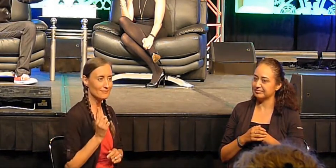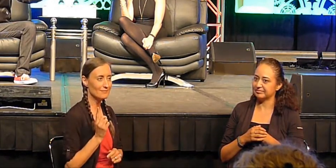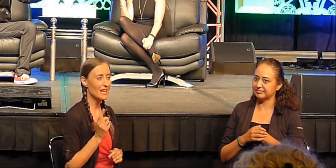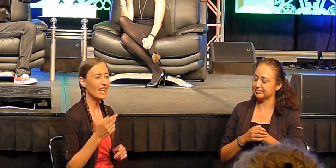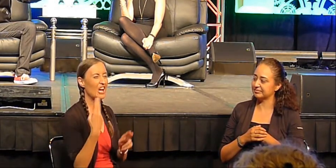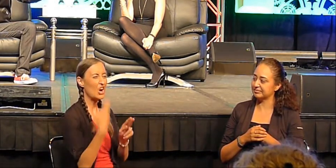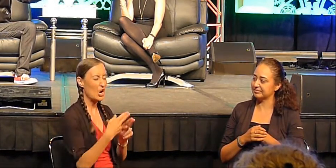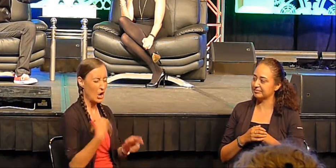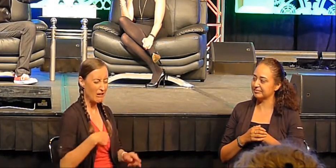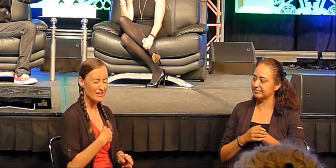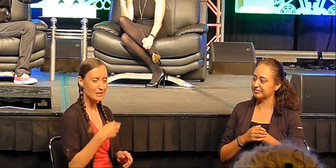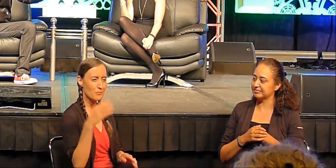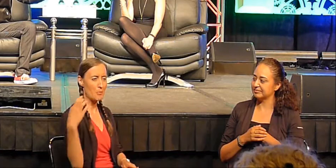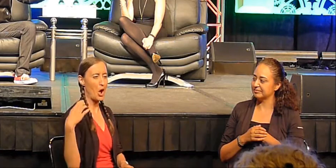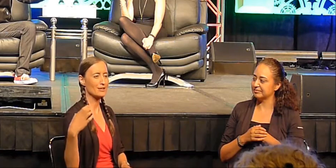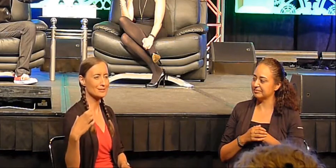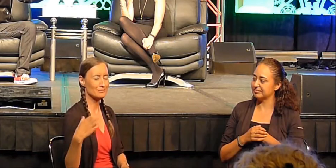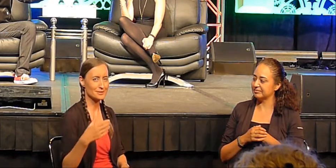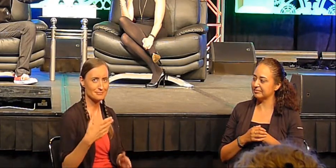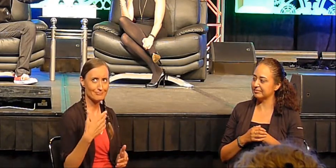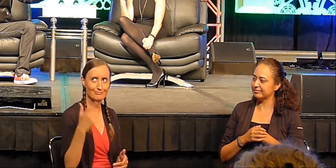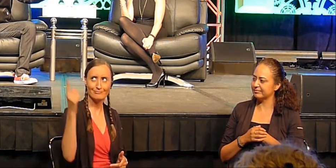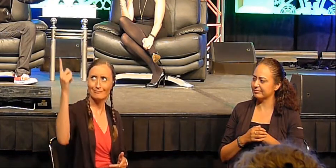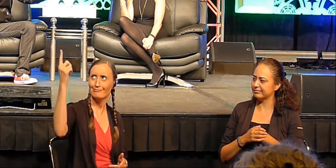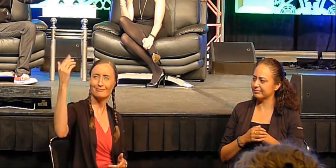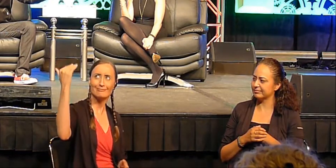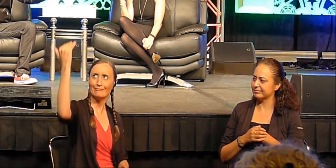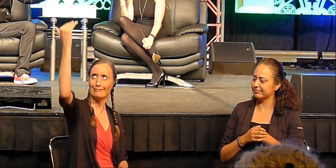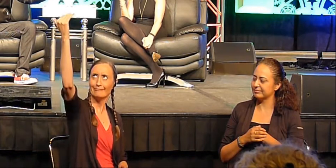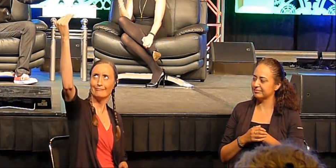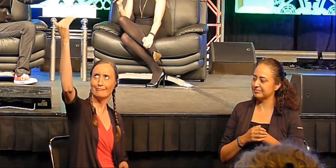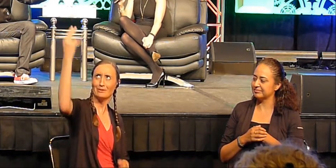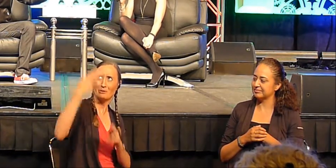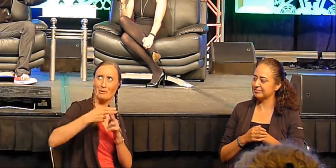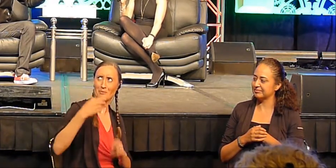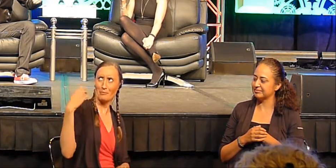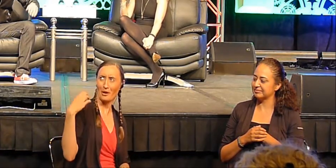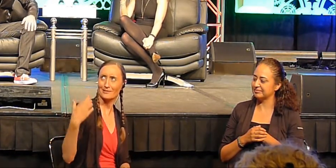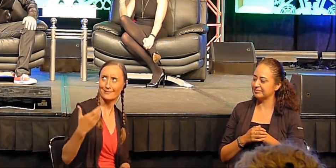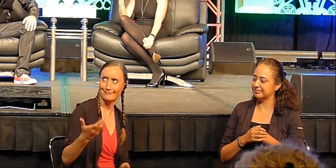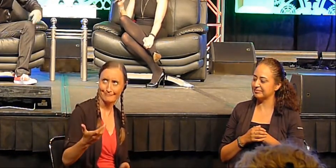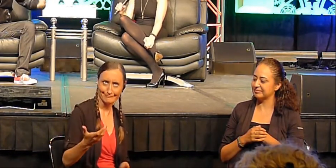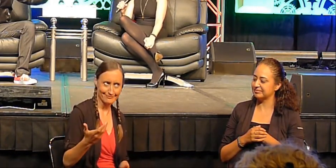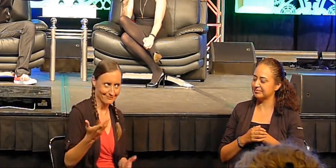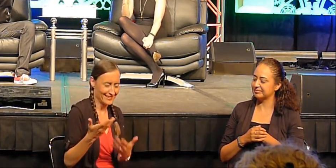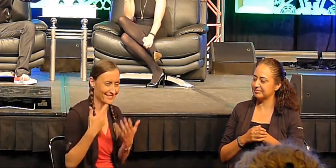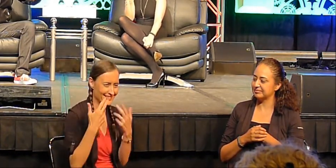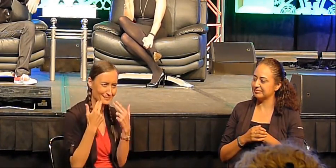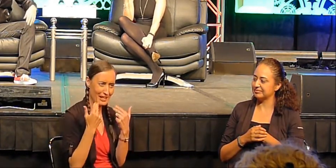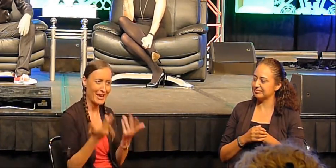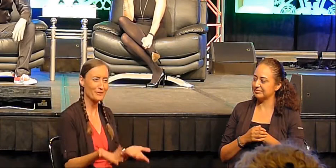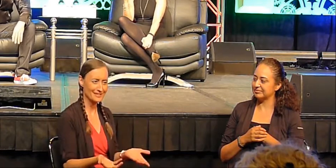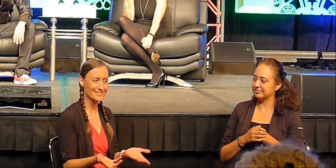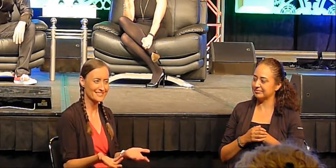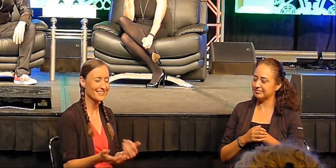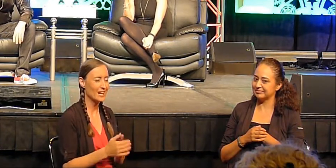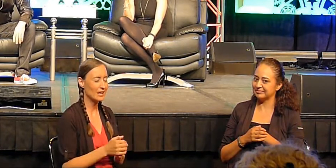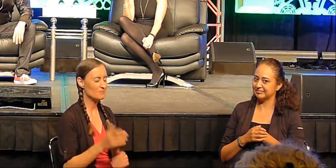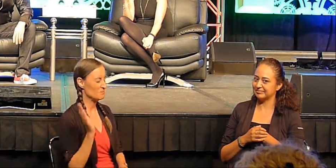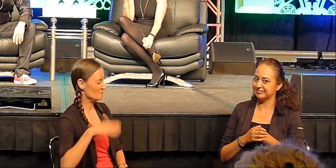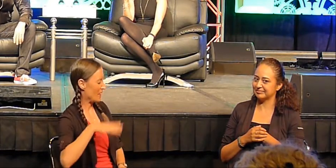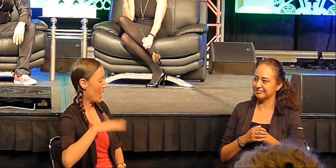everybody boss, which is hilarious because, you know, 7 foot tall, to be calling anyone boss is hilarious for a giant. Anyway, he comes up to me and goes,